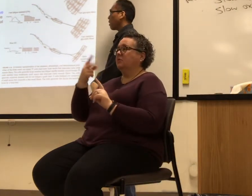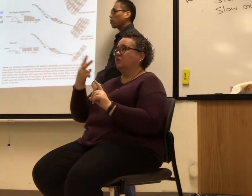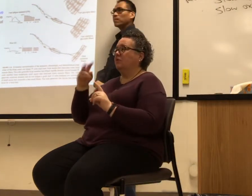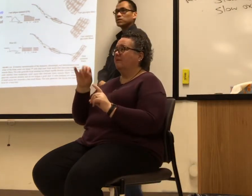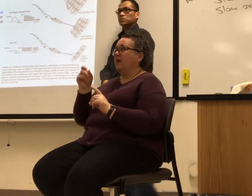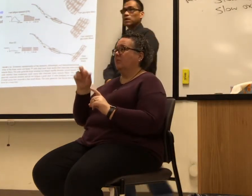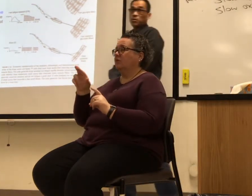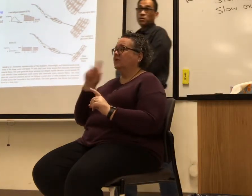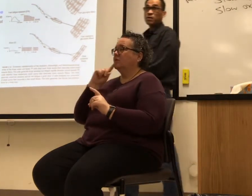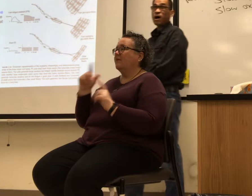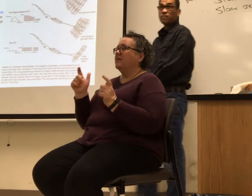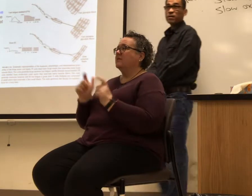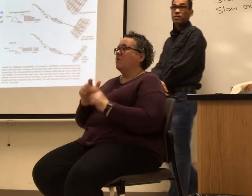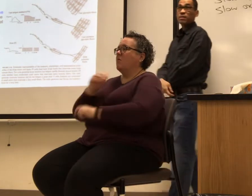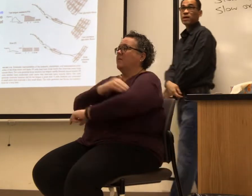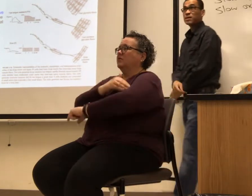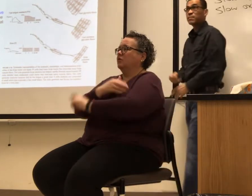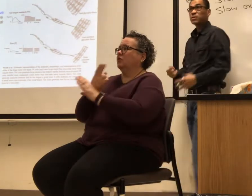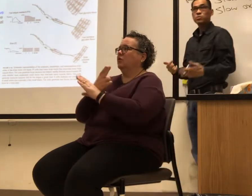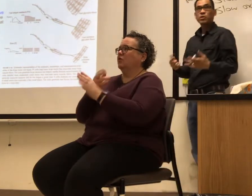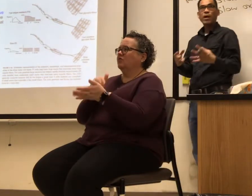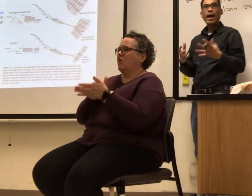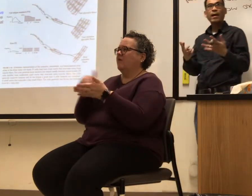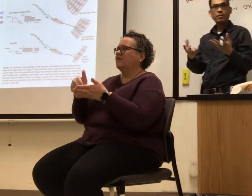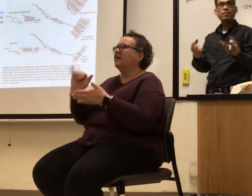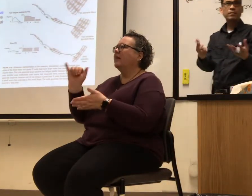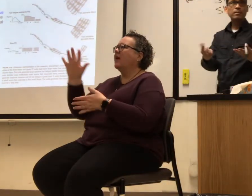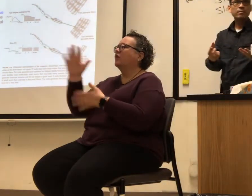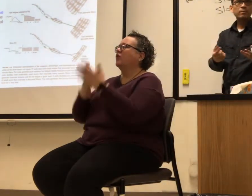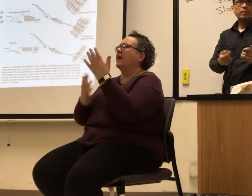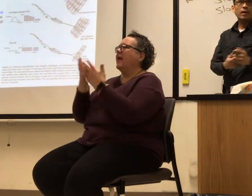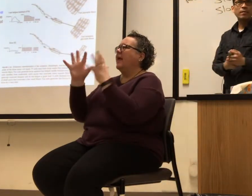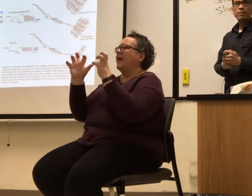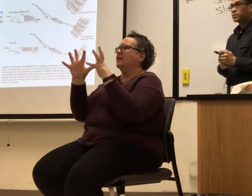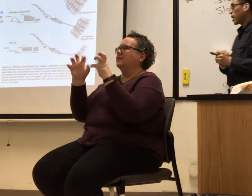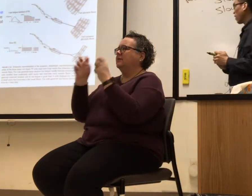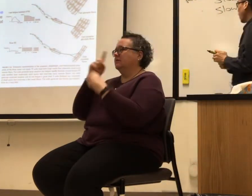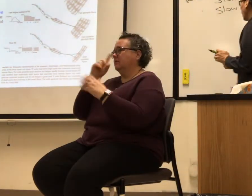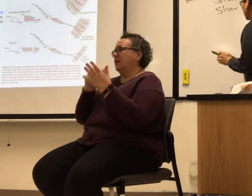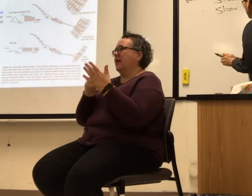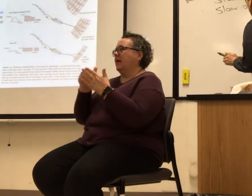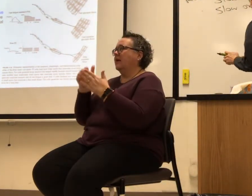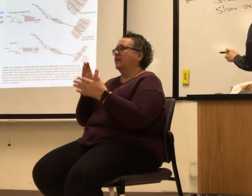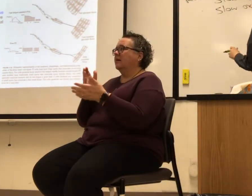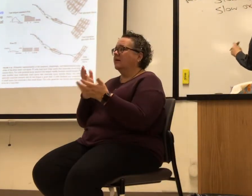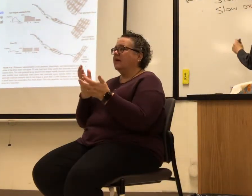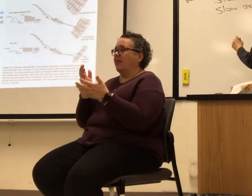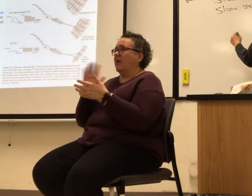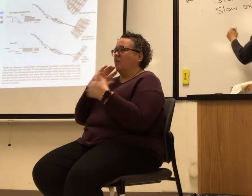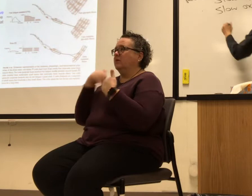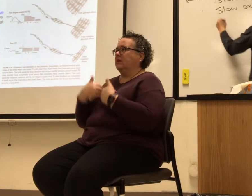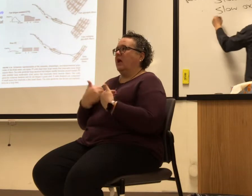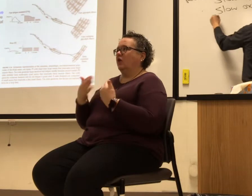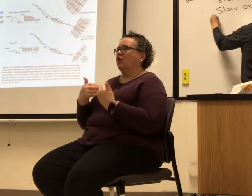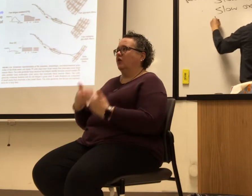the smaller muscles that you use often, like the muscles in your hand. Okay, that'll tire out.